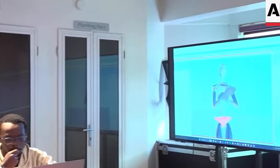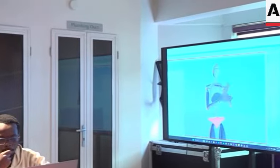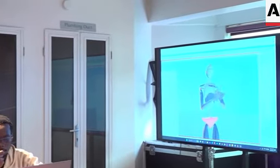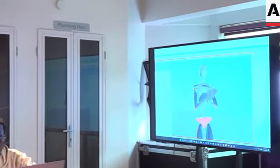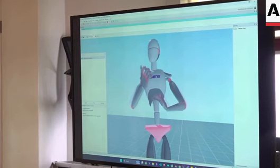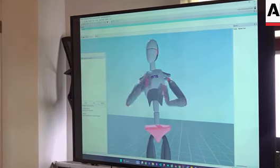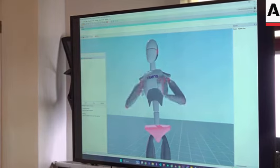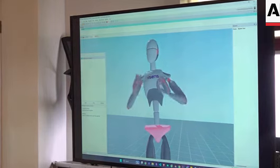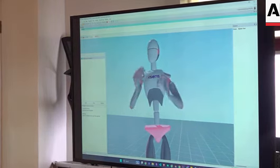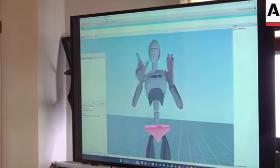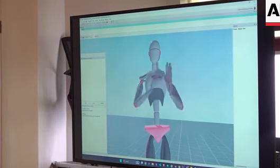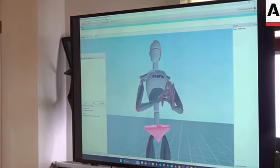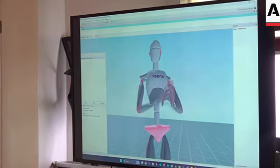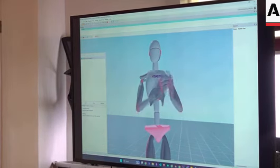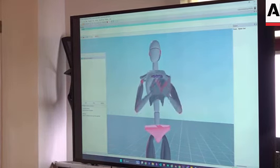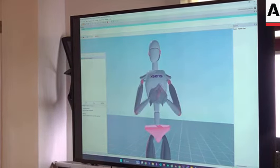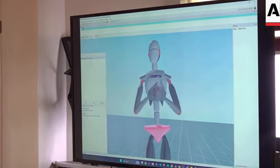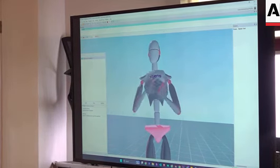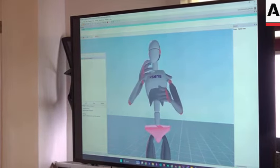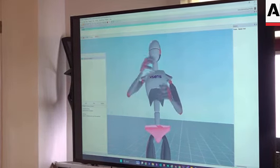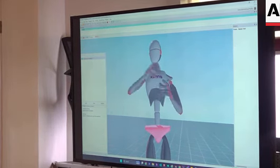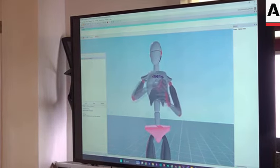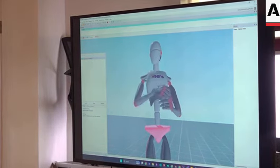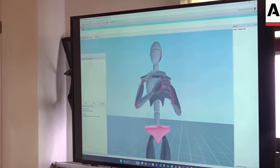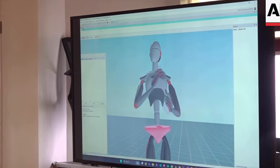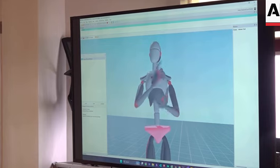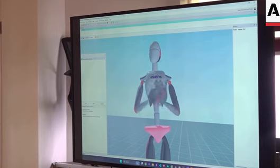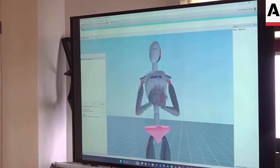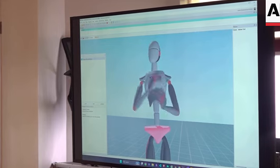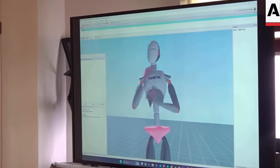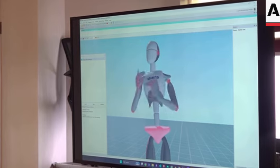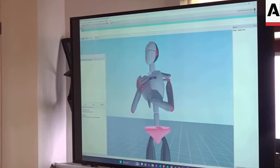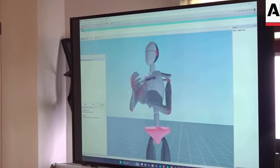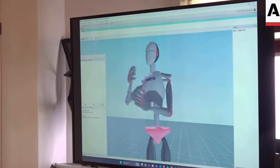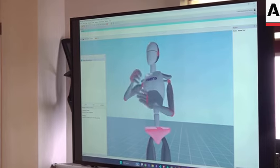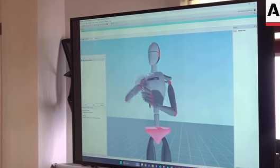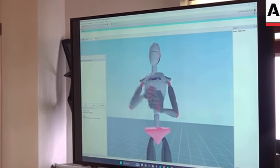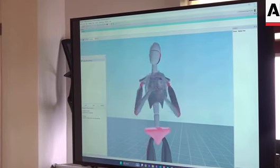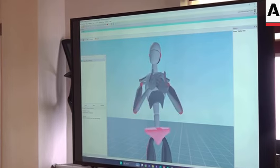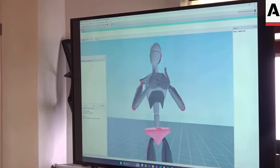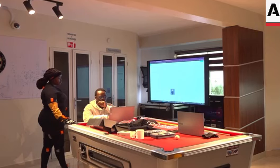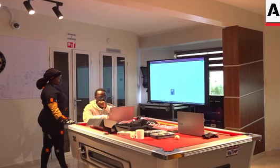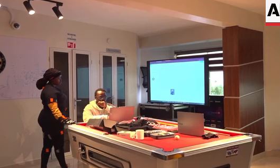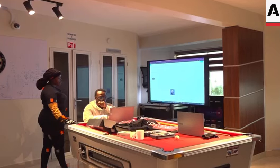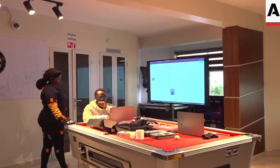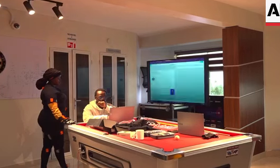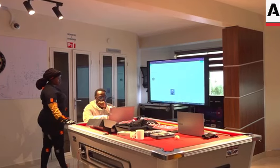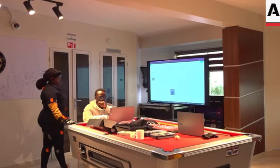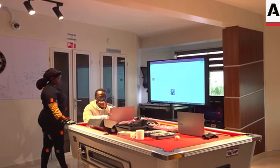United Nations to facilitate inclusion and ensure that no one is left behind. Intergovernmental actors include